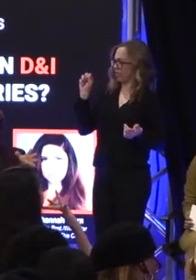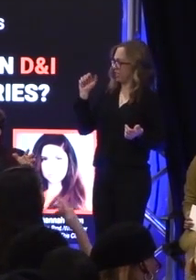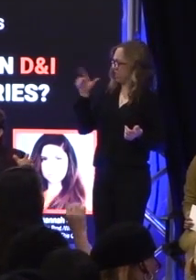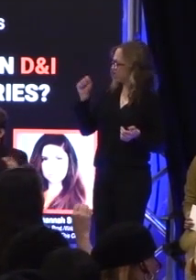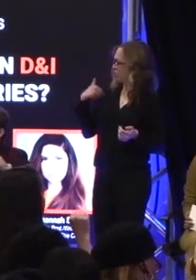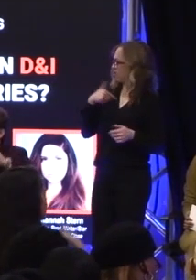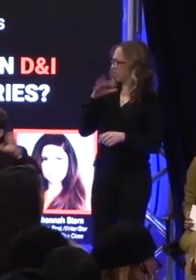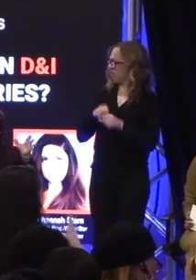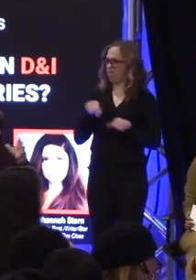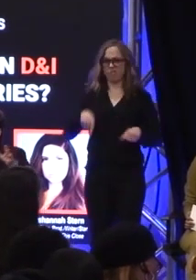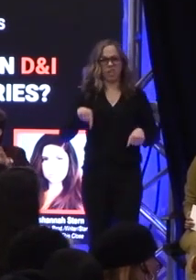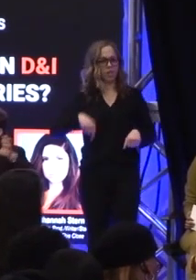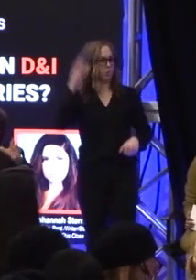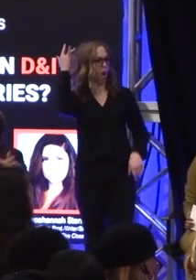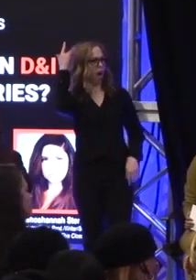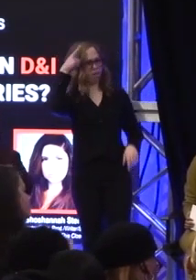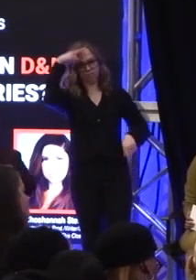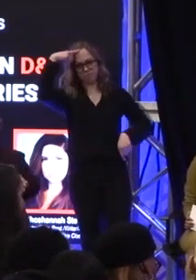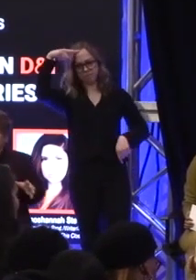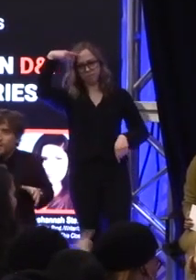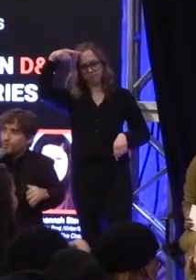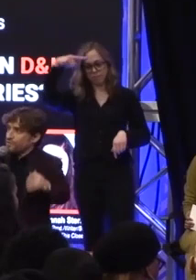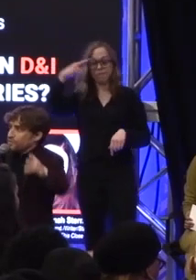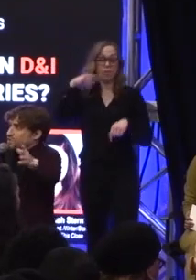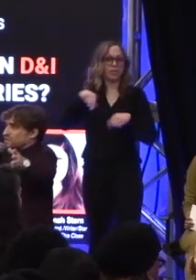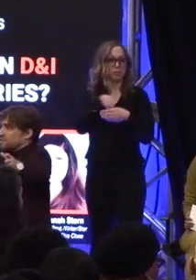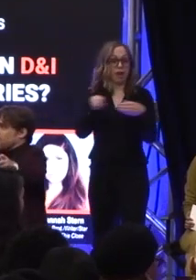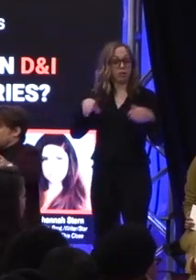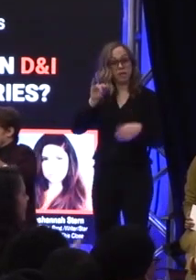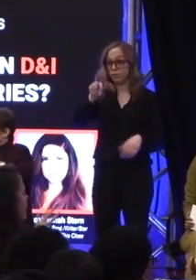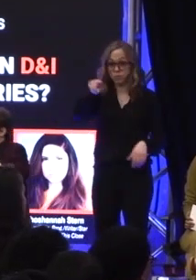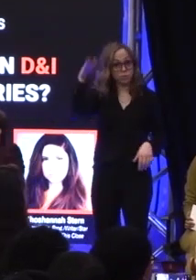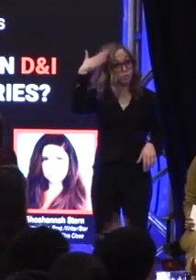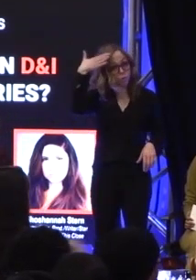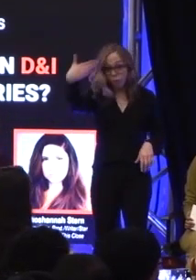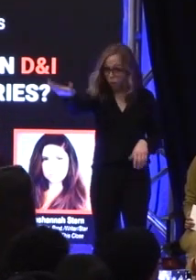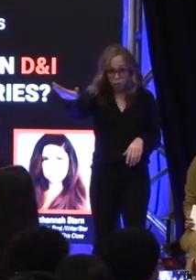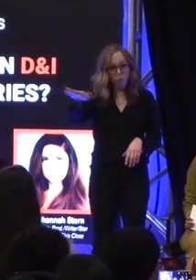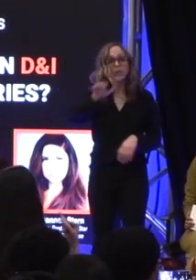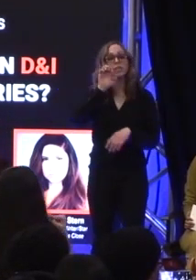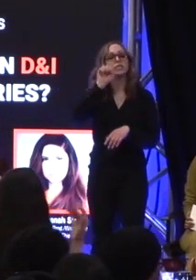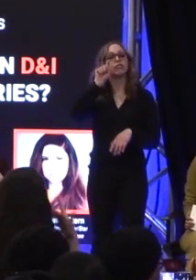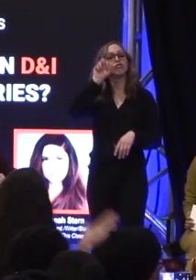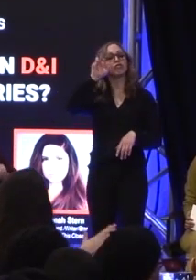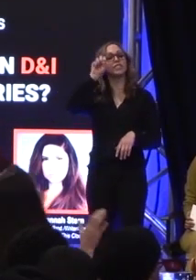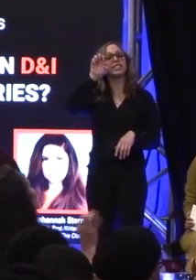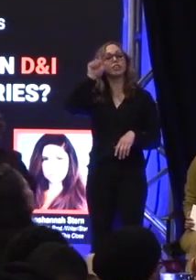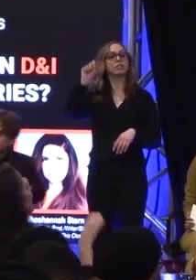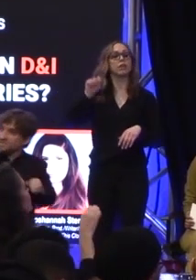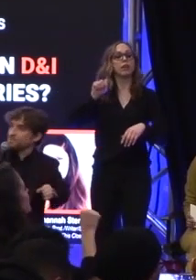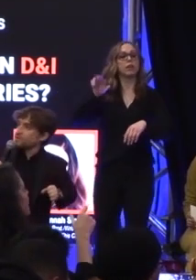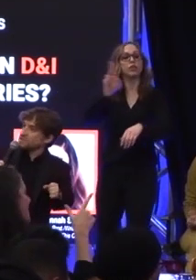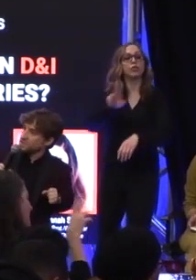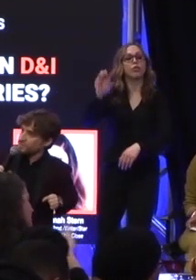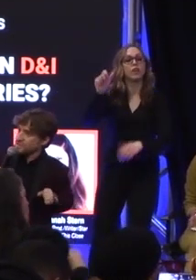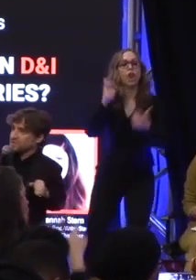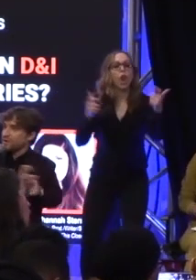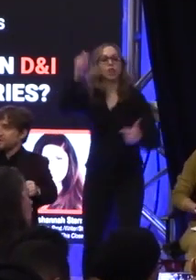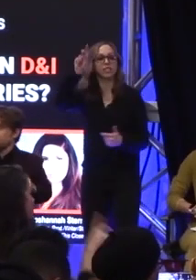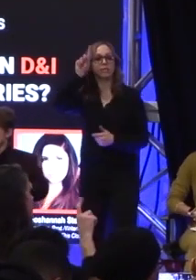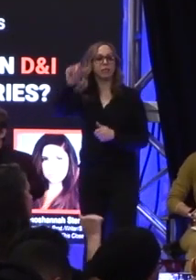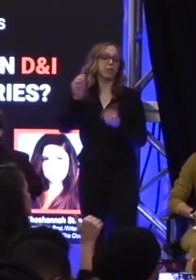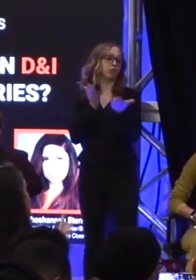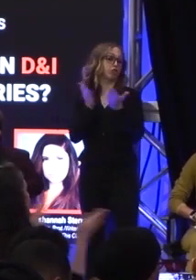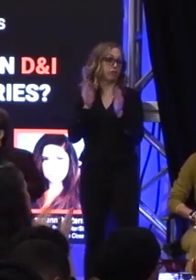Seals a part of this and throwing this diversity and inclusion panel? Well, for those of you that don't know, Easter Seals is the nation's largest disability